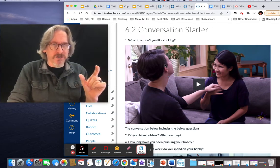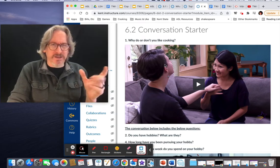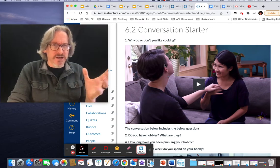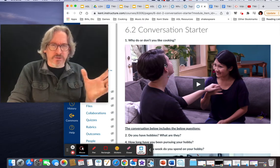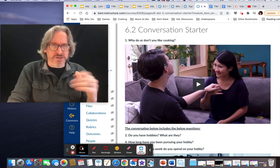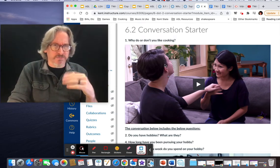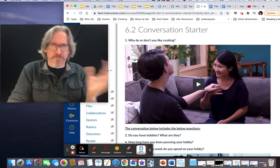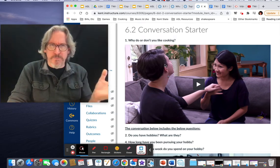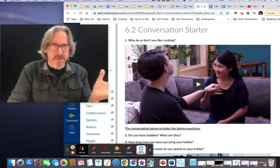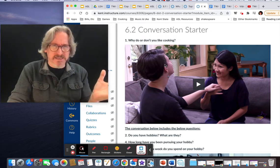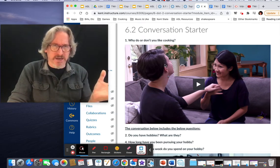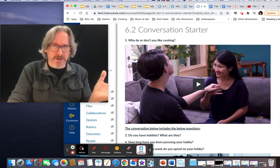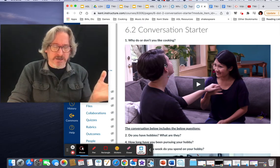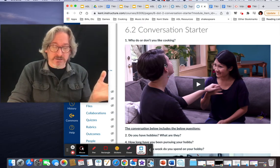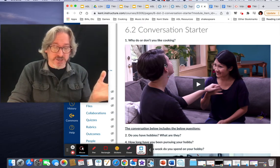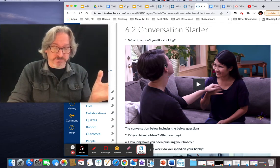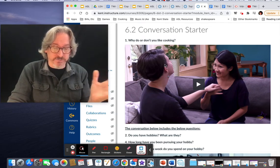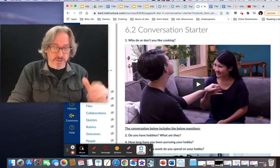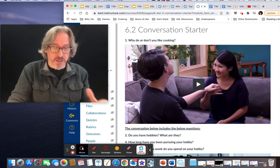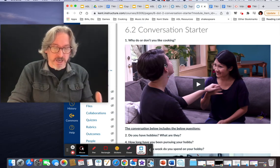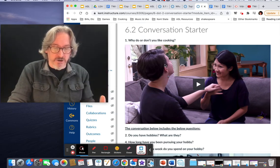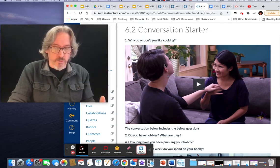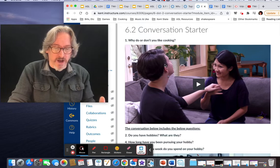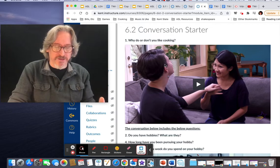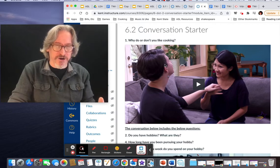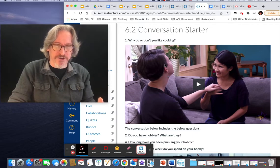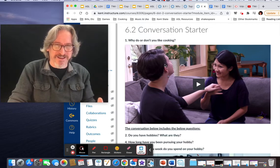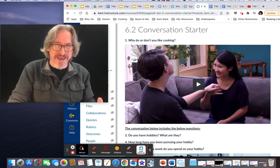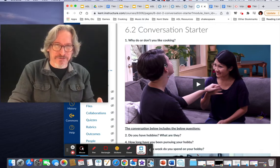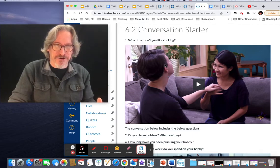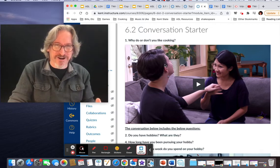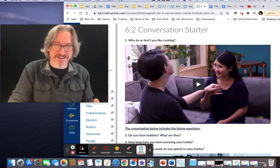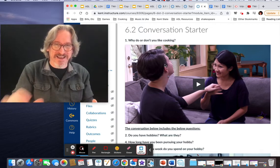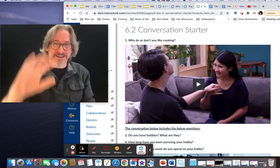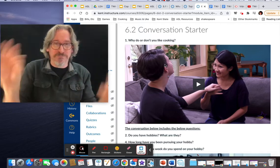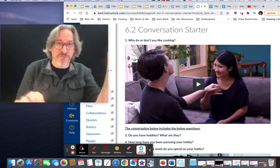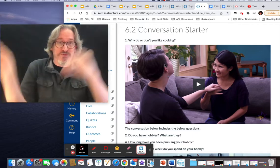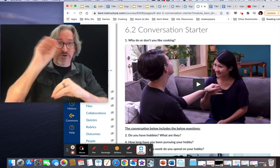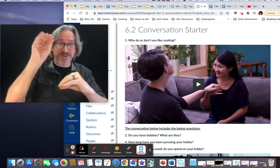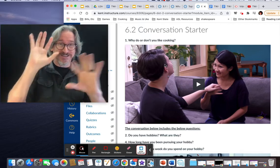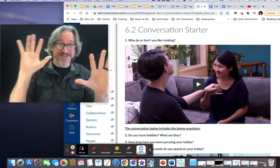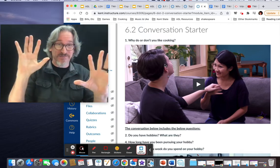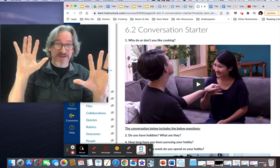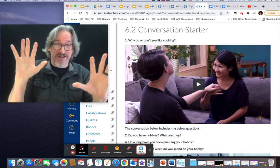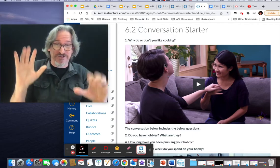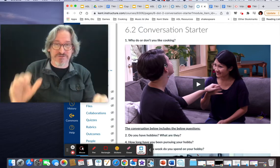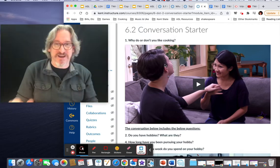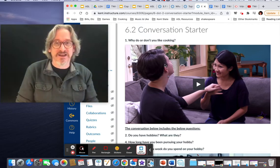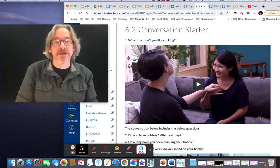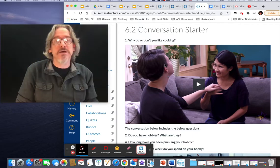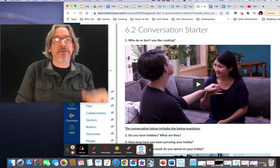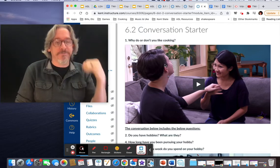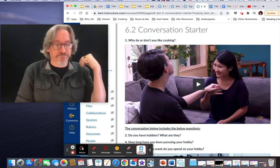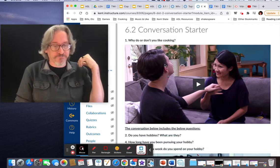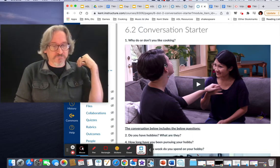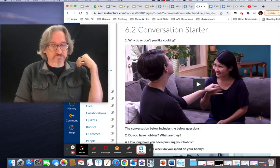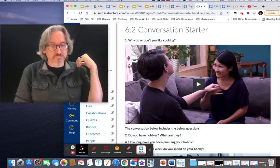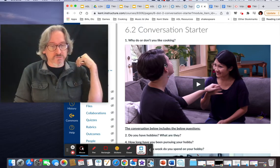Four, the numbers are messed up on here, so I don't know why they're in that order. I think they moved the questions up after the fact.